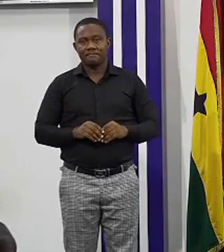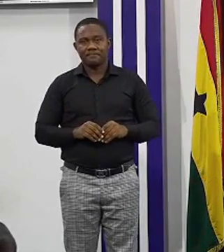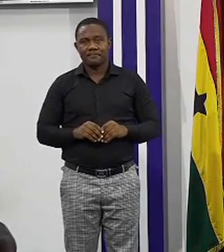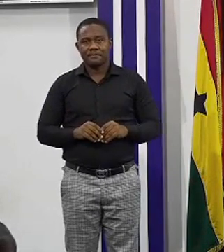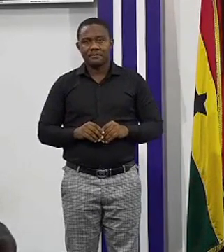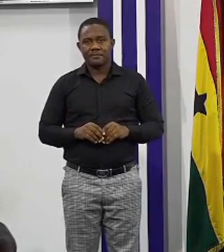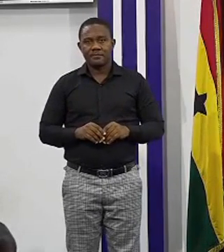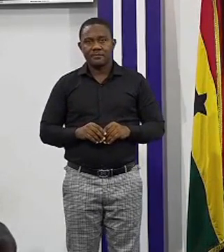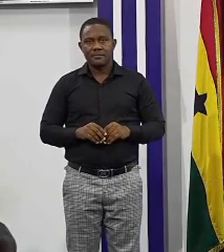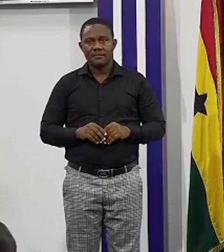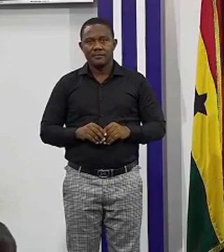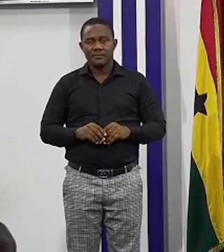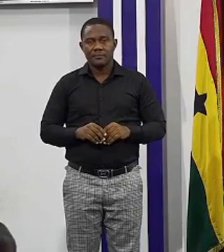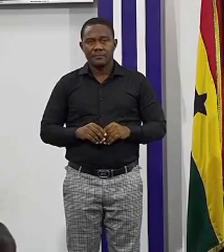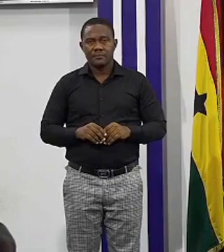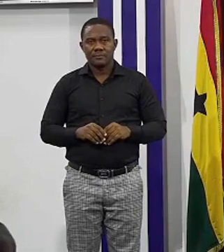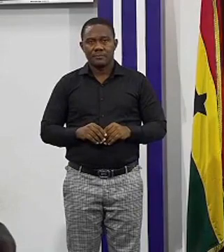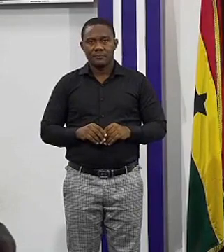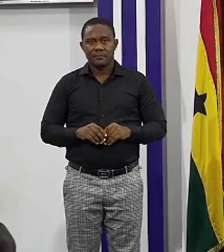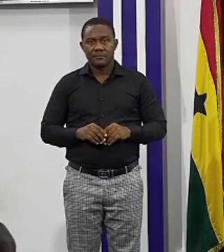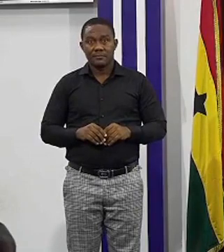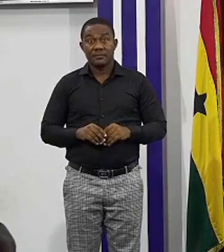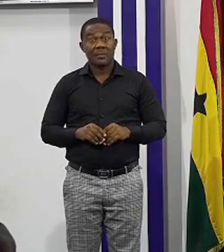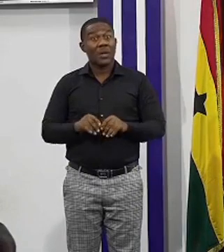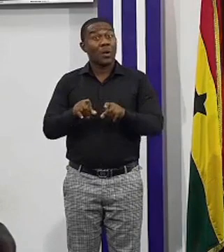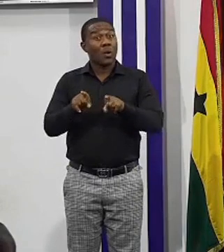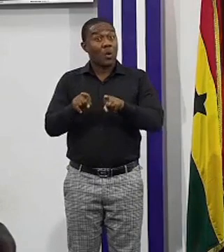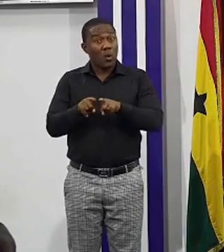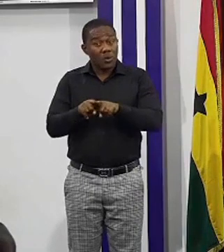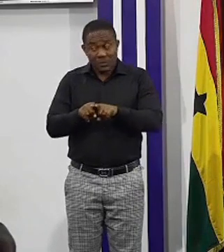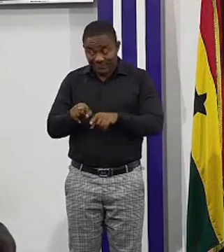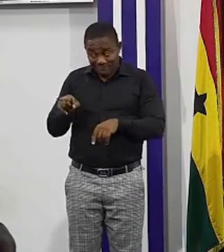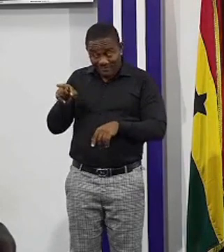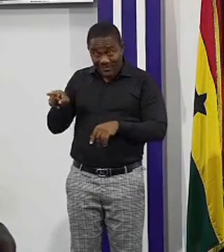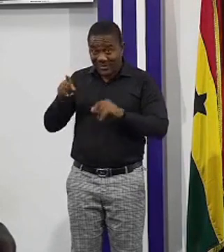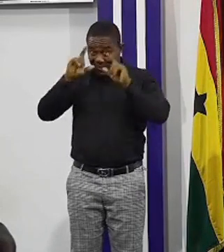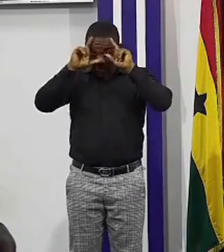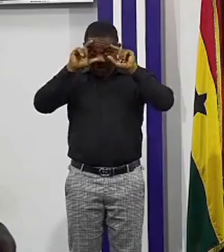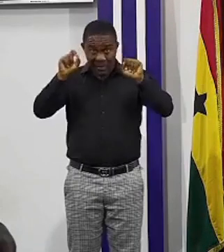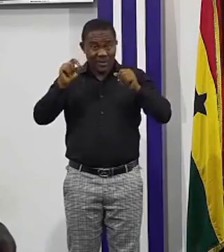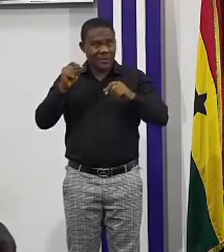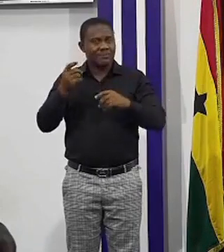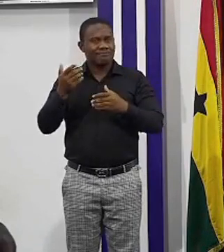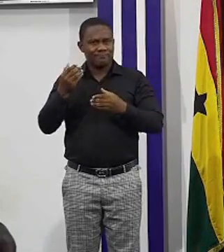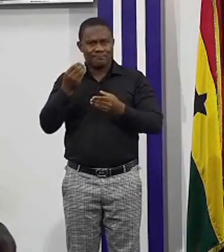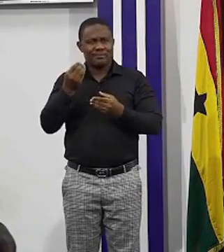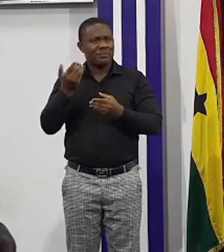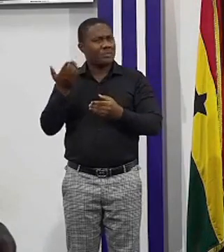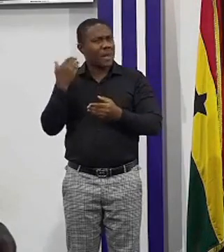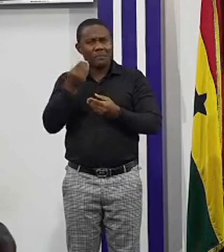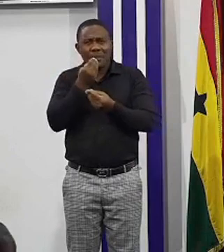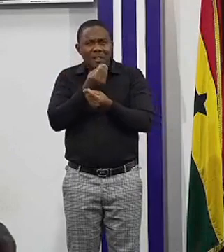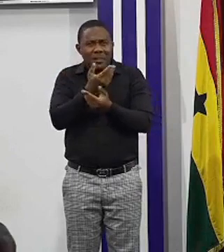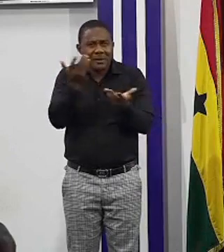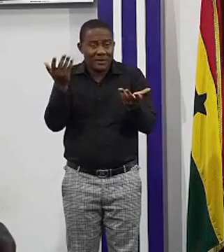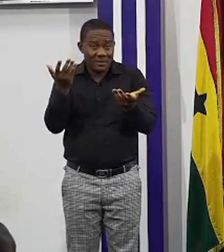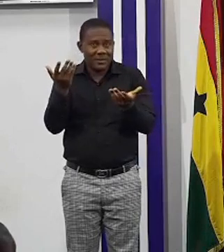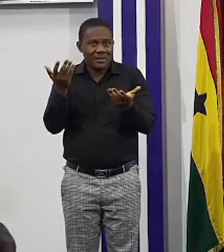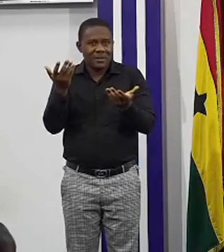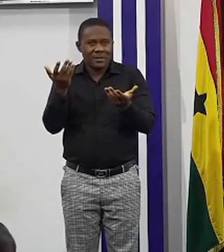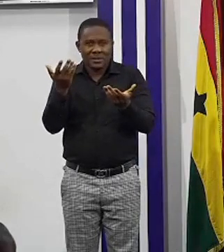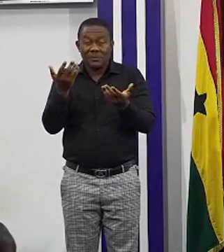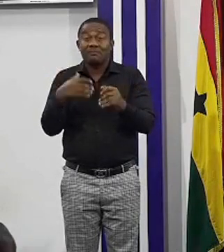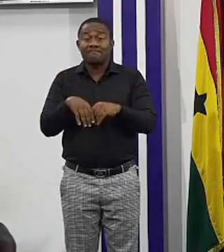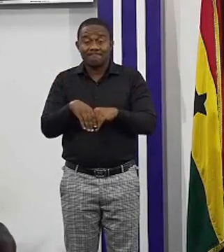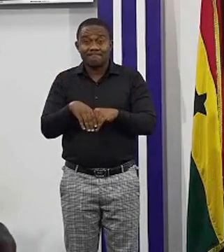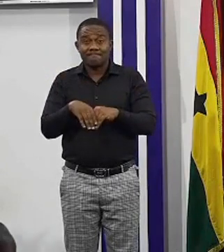he proceeded to announce an enhanced testing program. The value of that enhanced testing program is